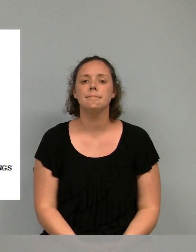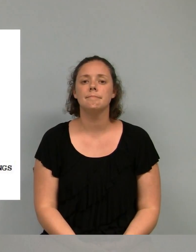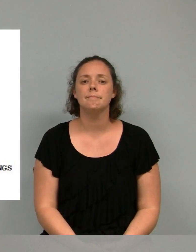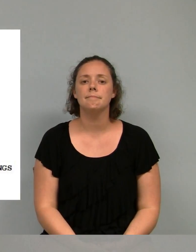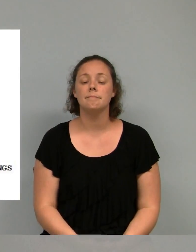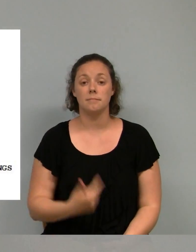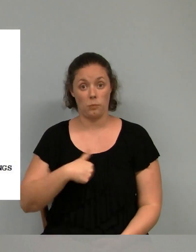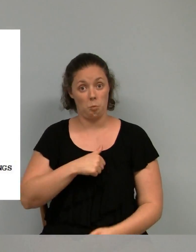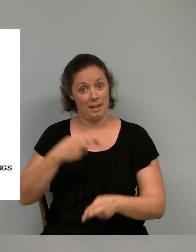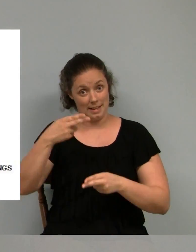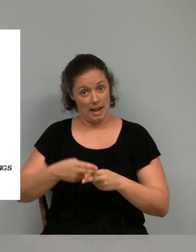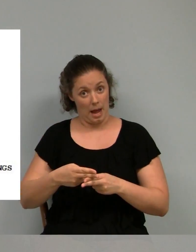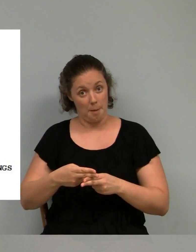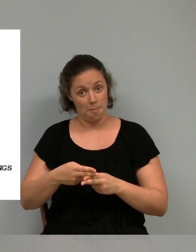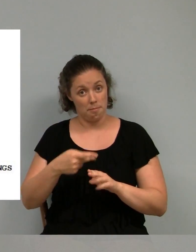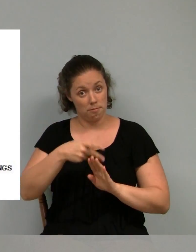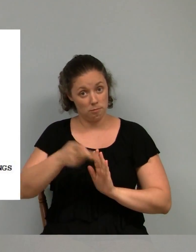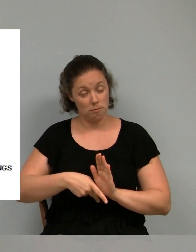We named this program